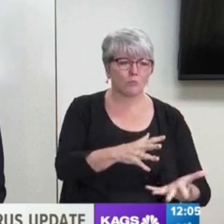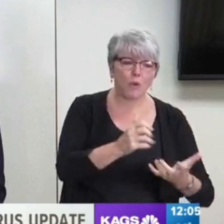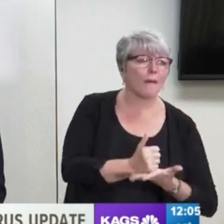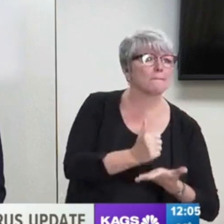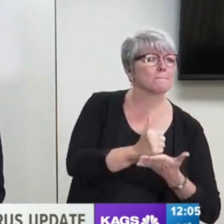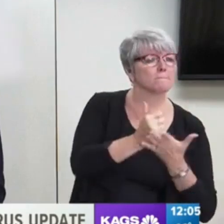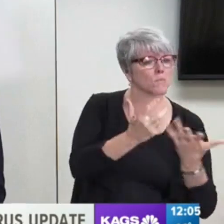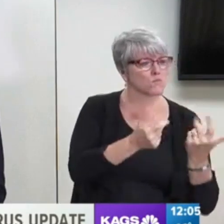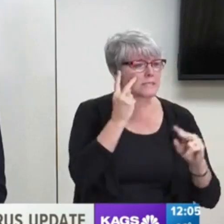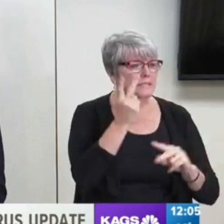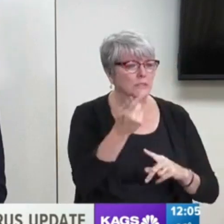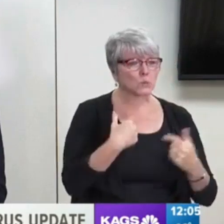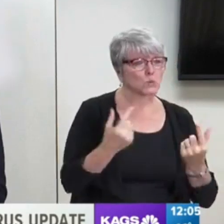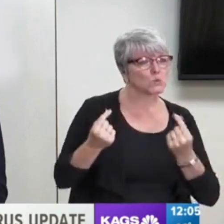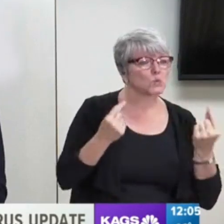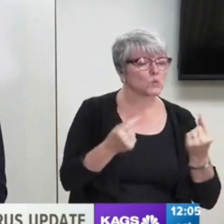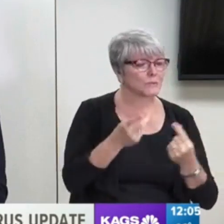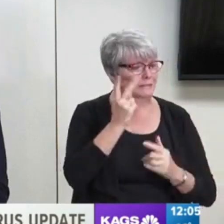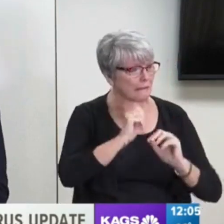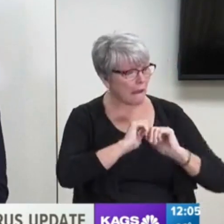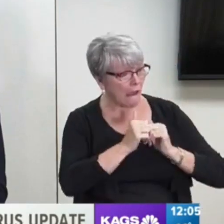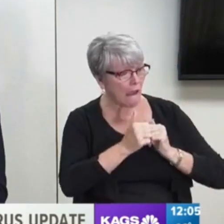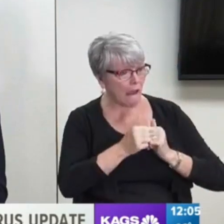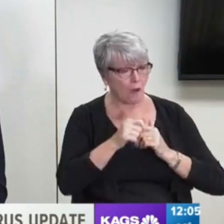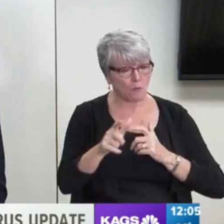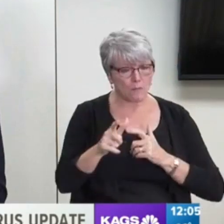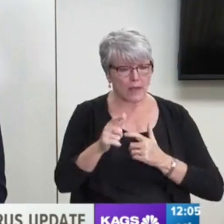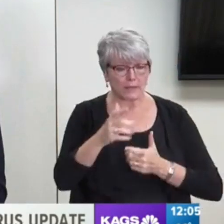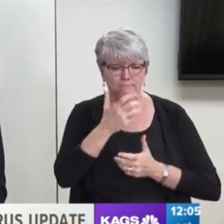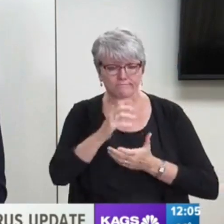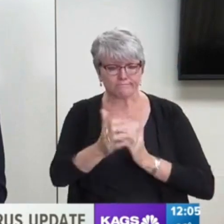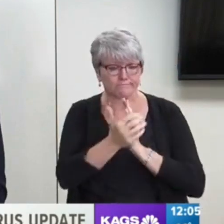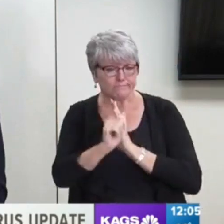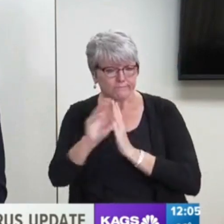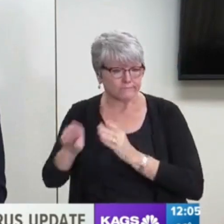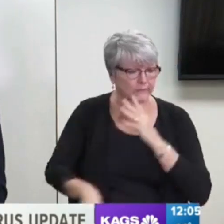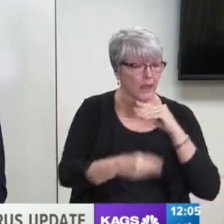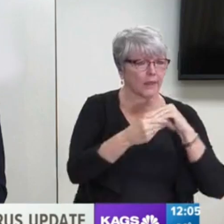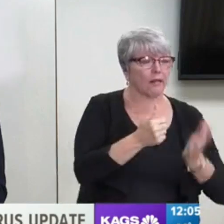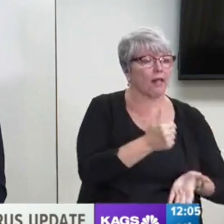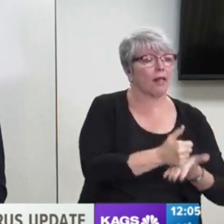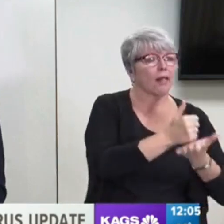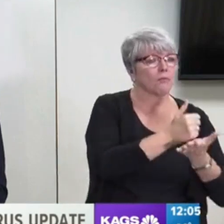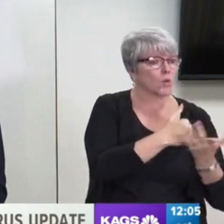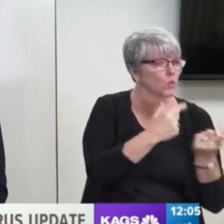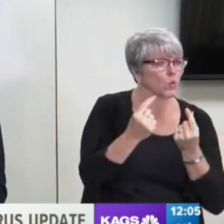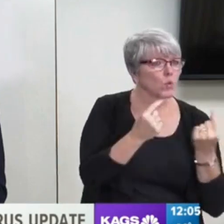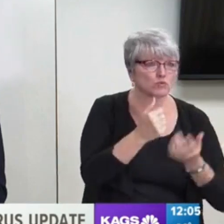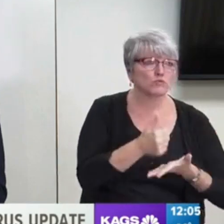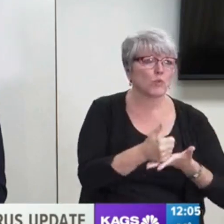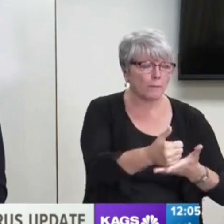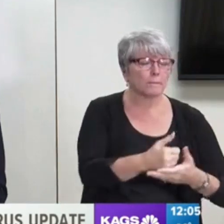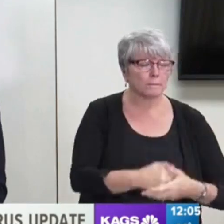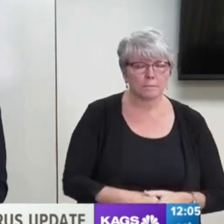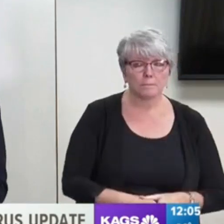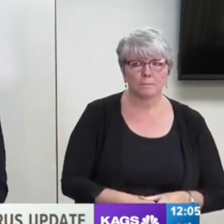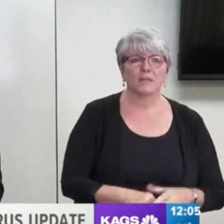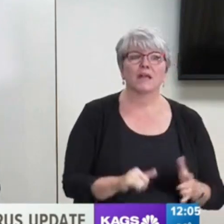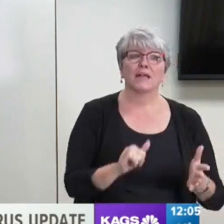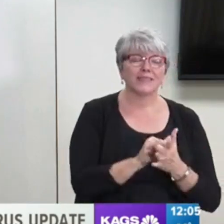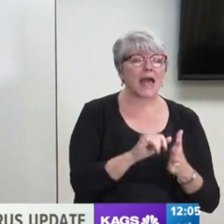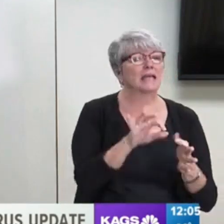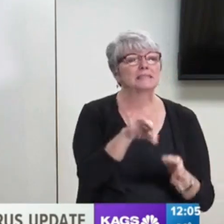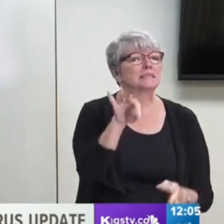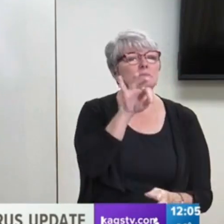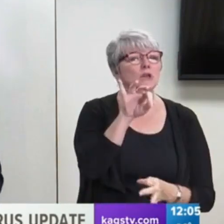help, wanted to see what they can do, wanted to see how they bring their treasure and talent to the table, and what they can do to help. That is a